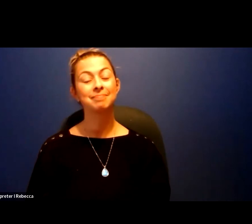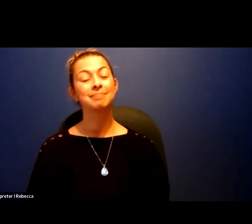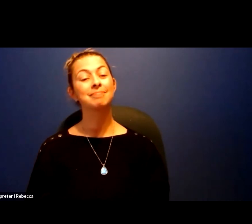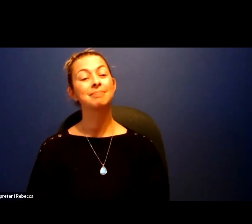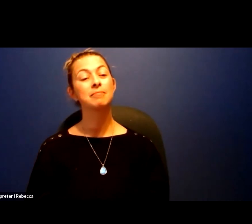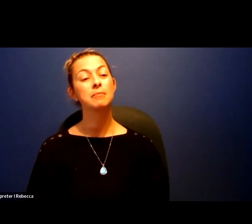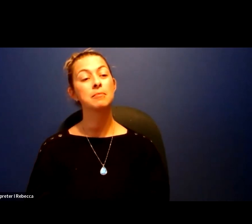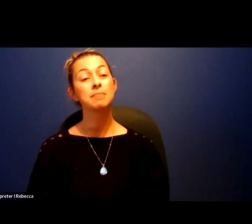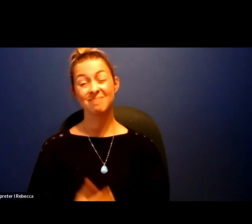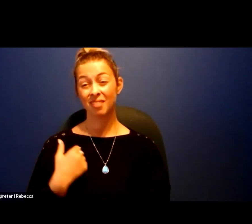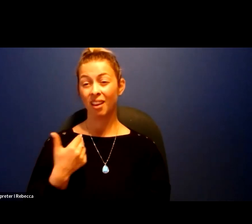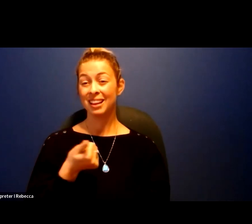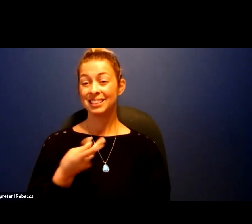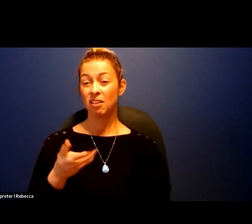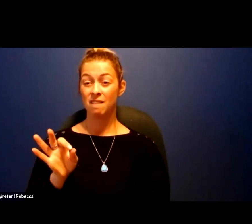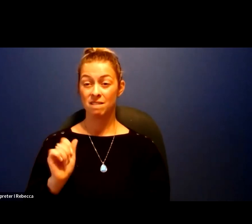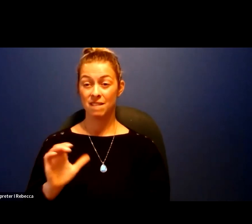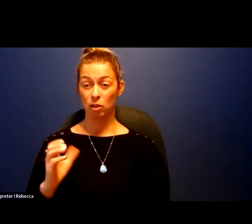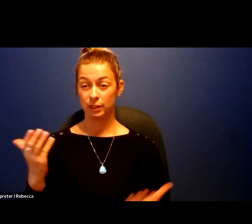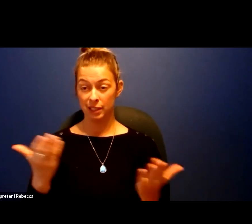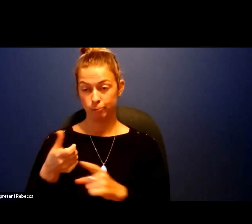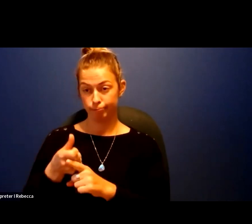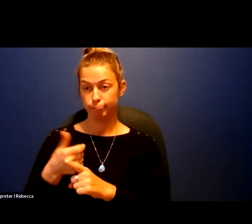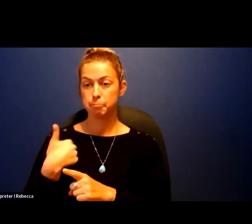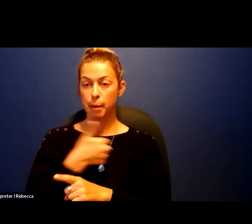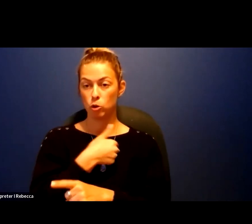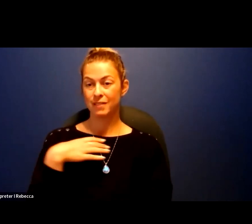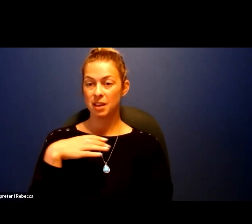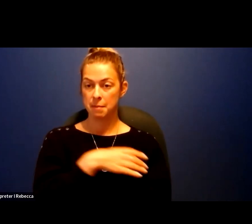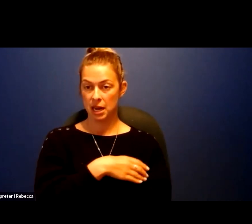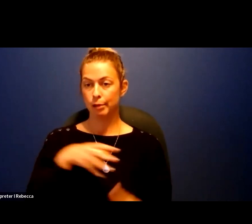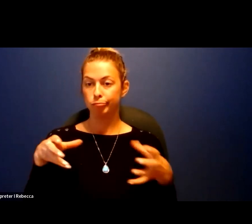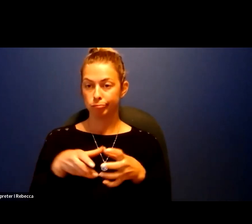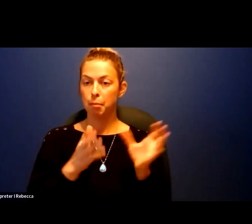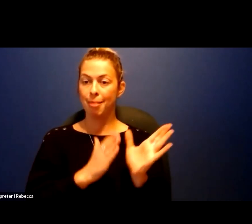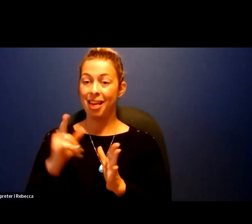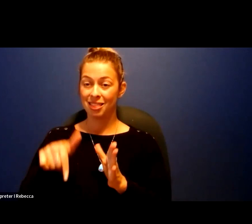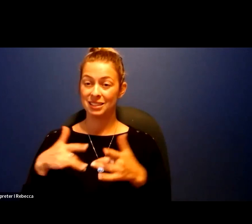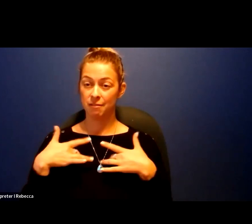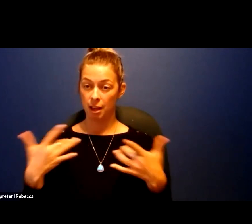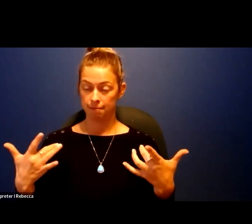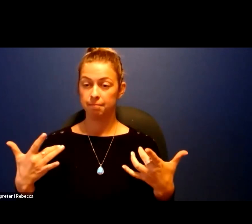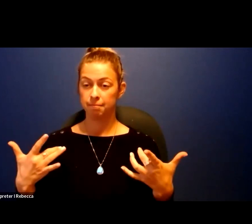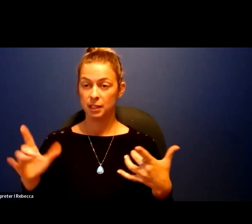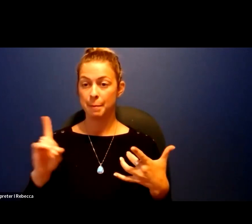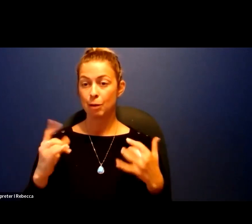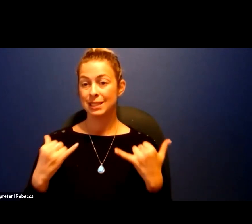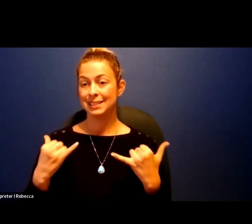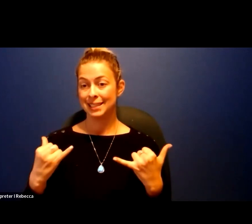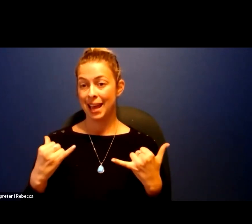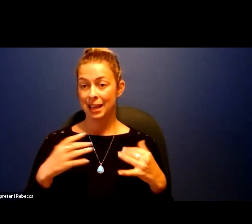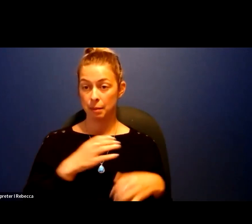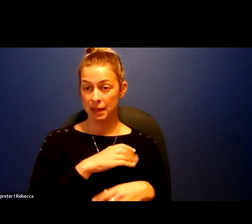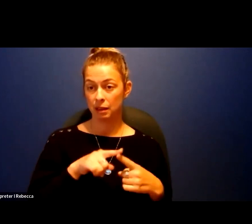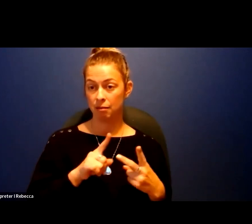We have several faculty members here who are members of the committee that helped bring this event together today. The Democracy Today Committee and the